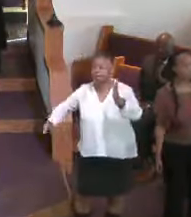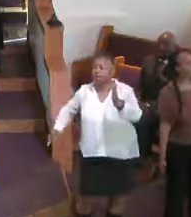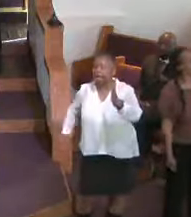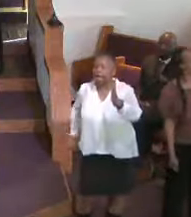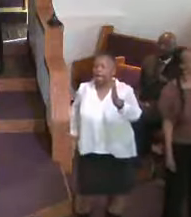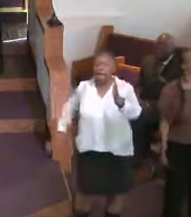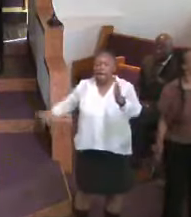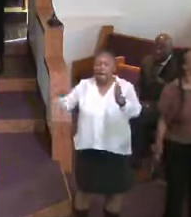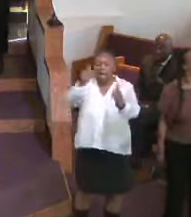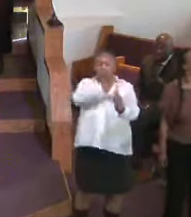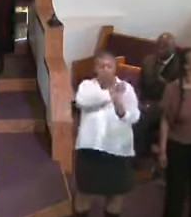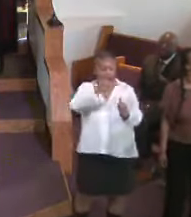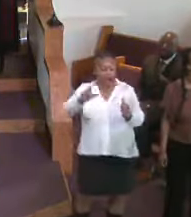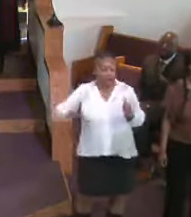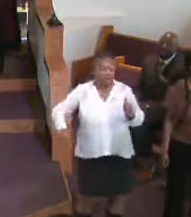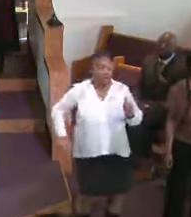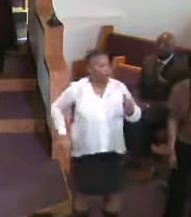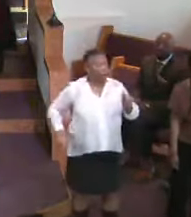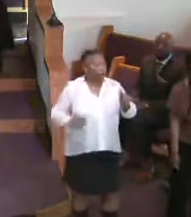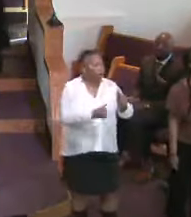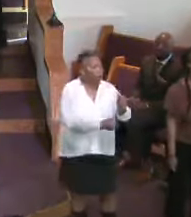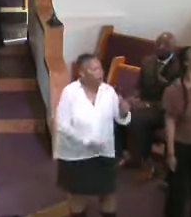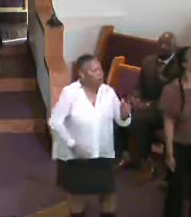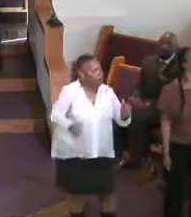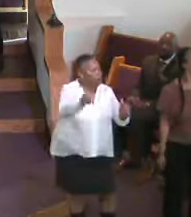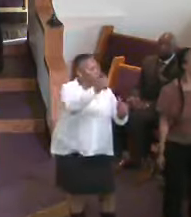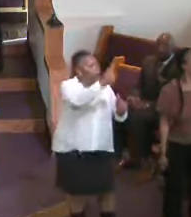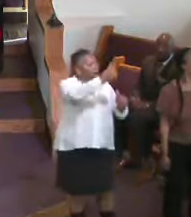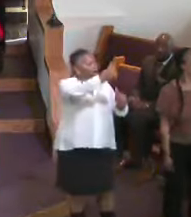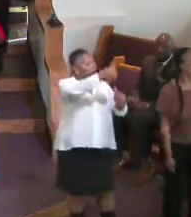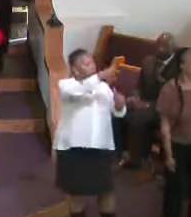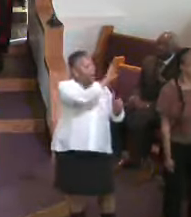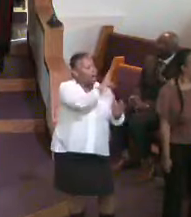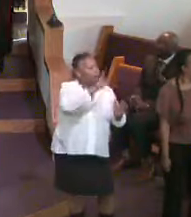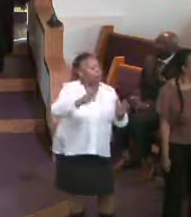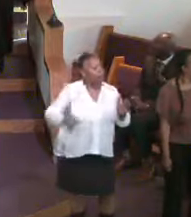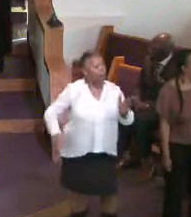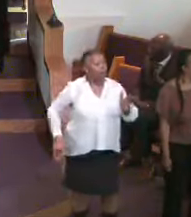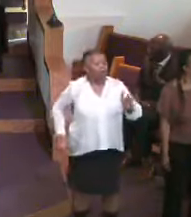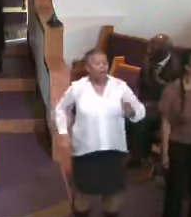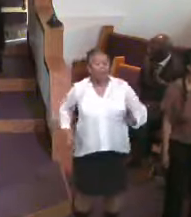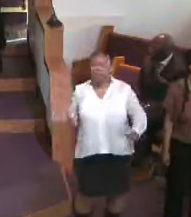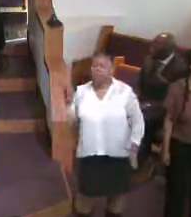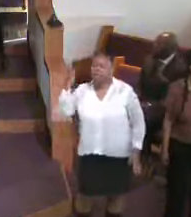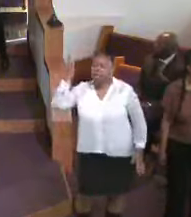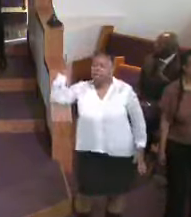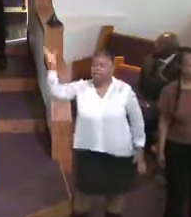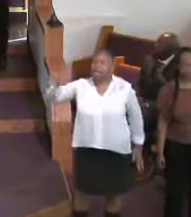Oh,